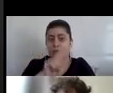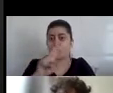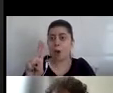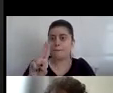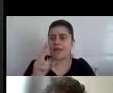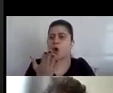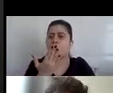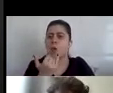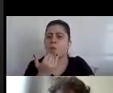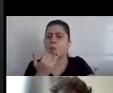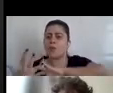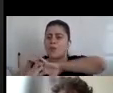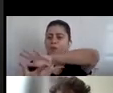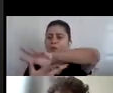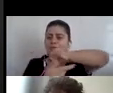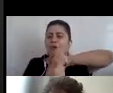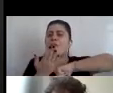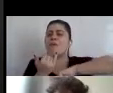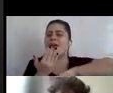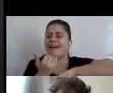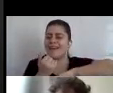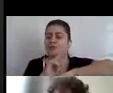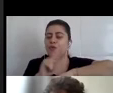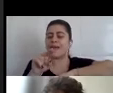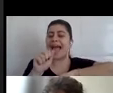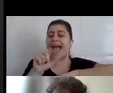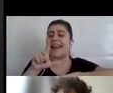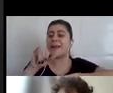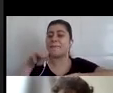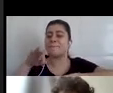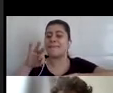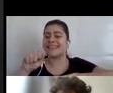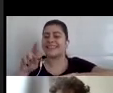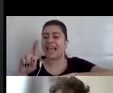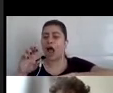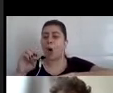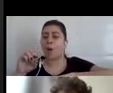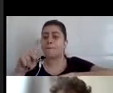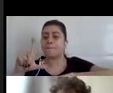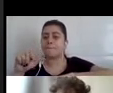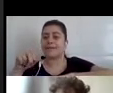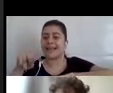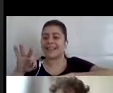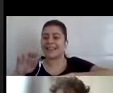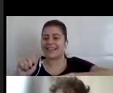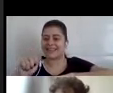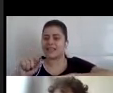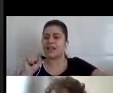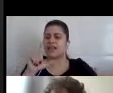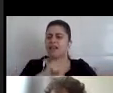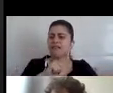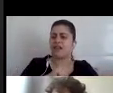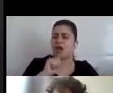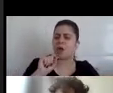a platform of exchange and learn among cities, among mayors and city officers, with